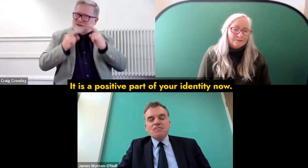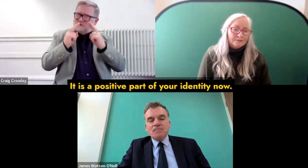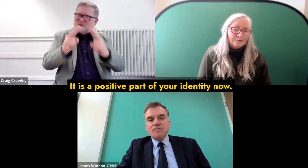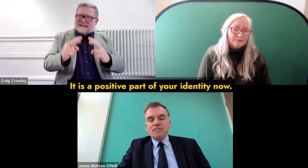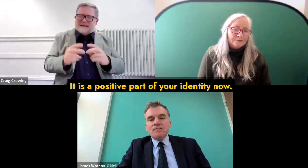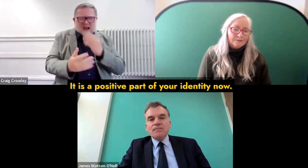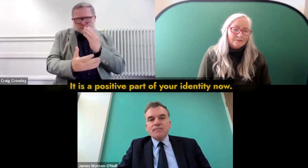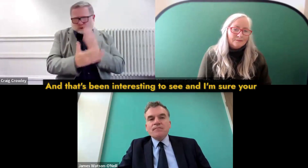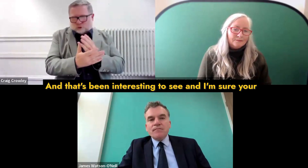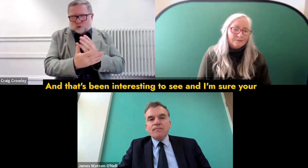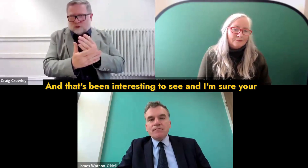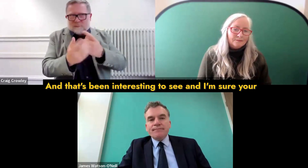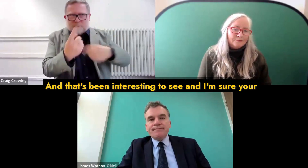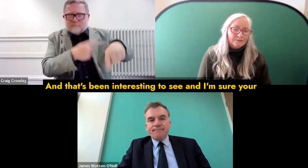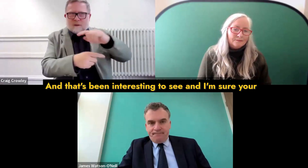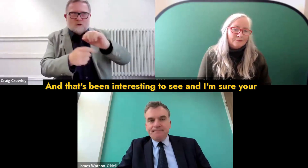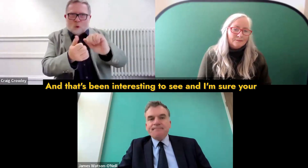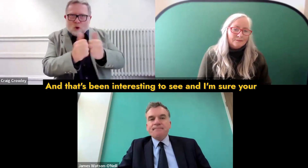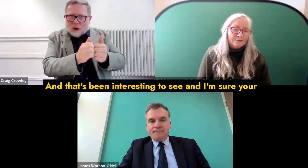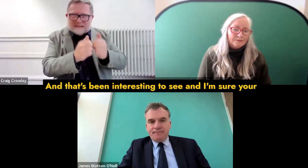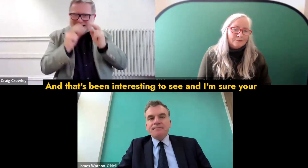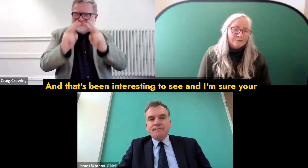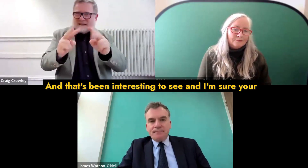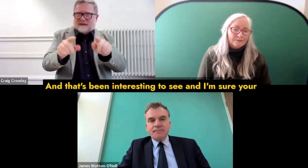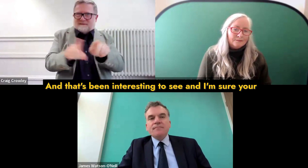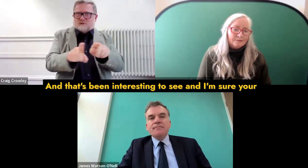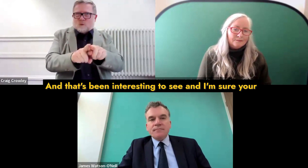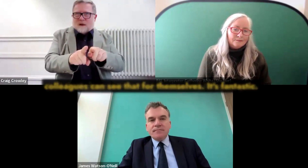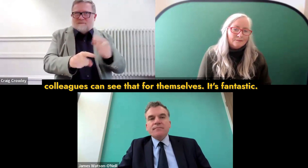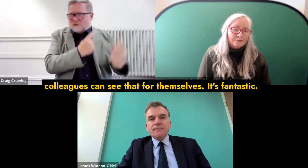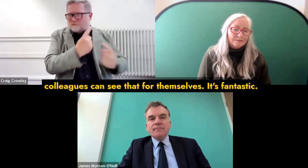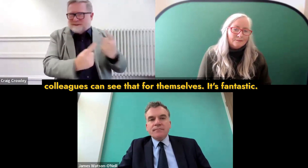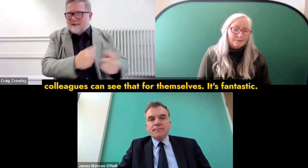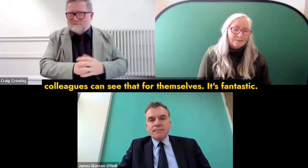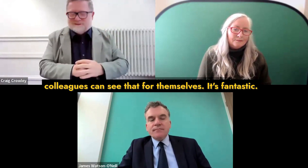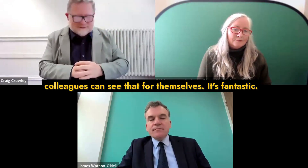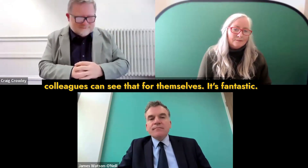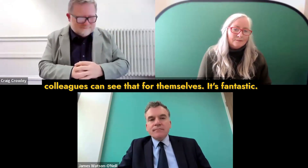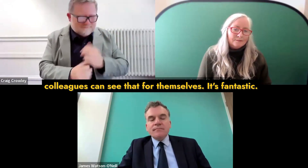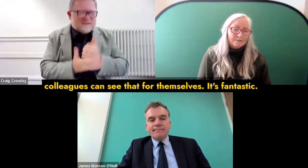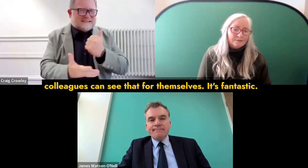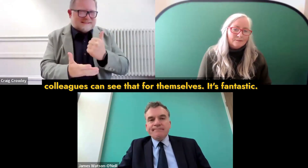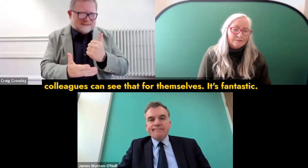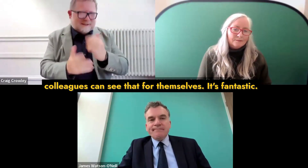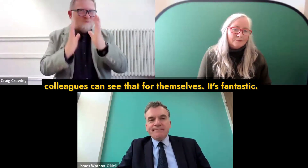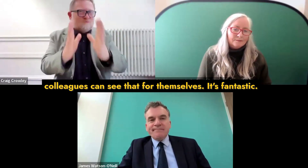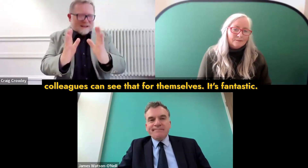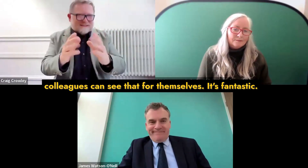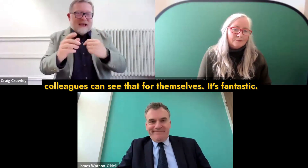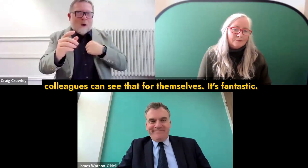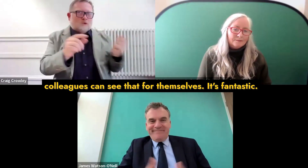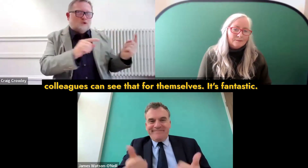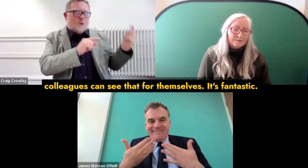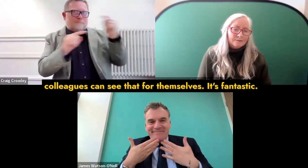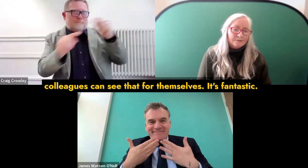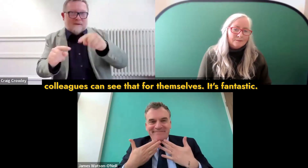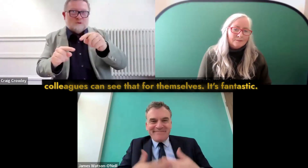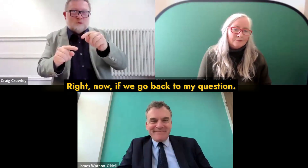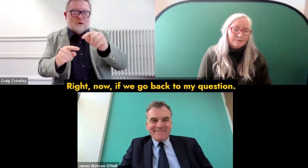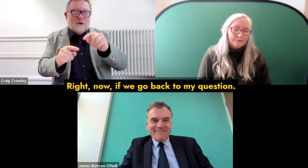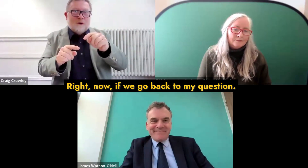your identity now. And that's been interesting to see. And I'm sure your colleagues can see that for themselves. It's